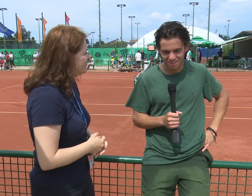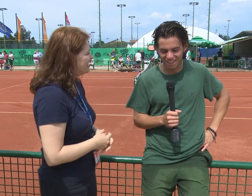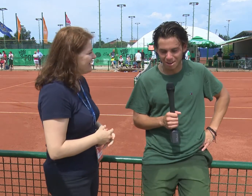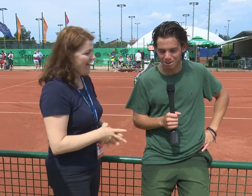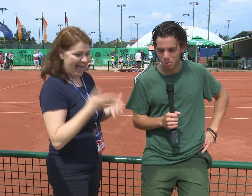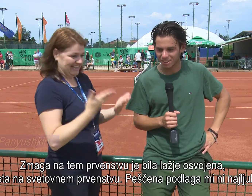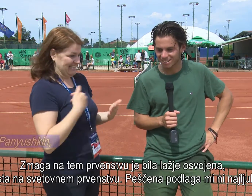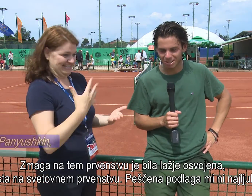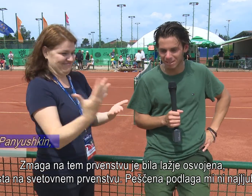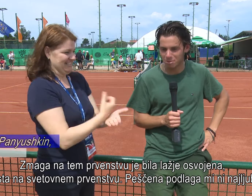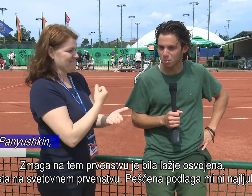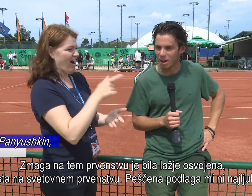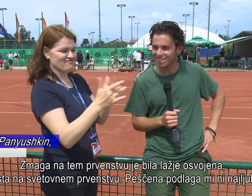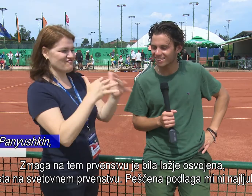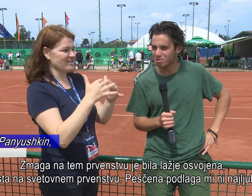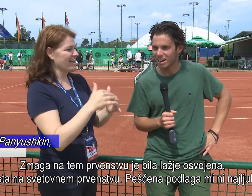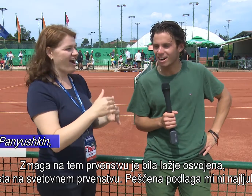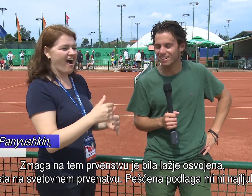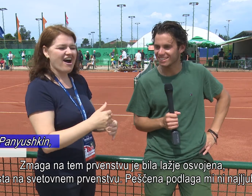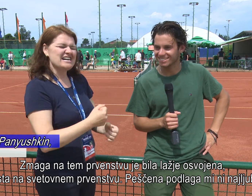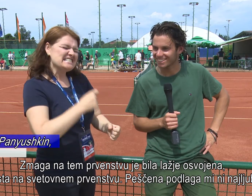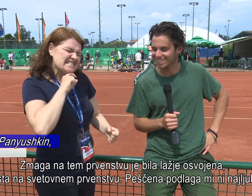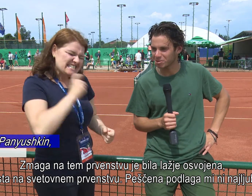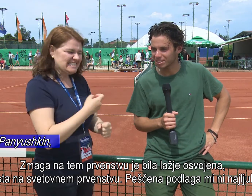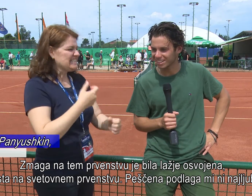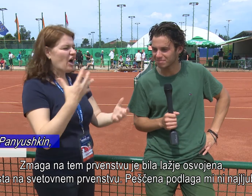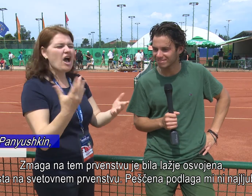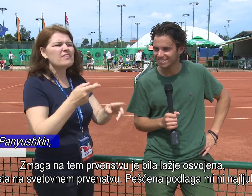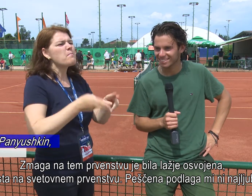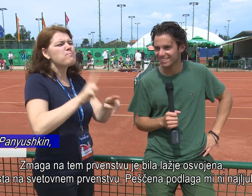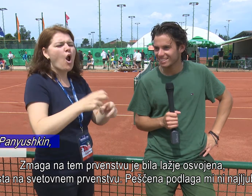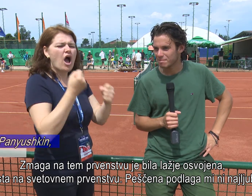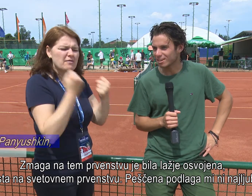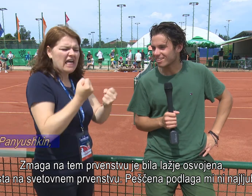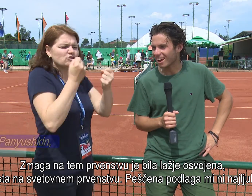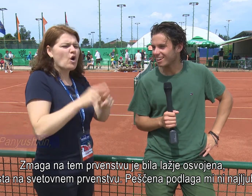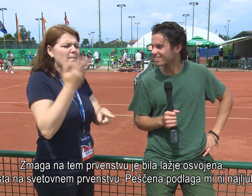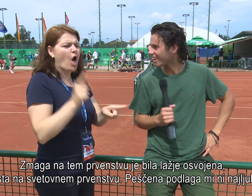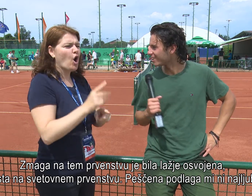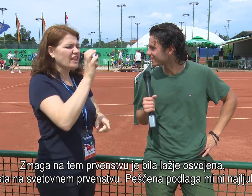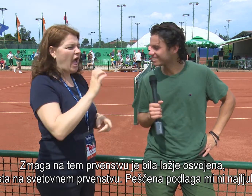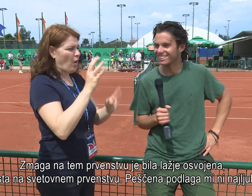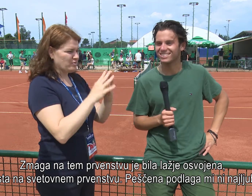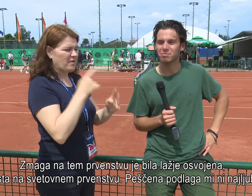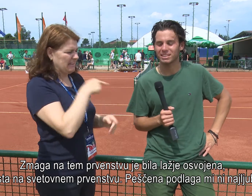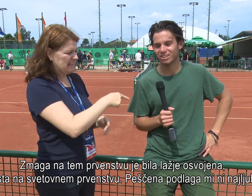Today I won this tournament. I won way harder than in the World Cup because I hate clay court and it's not my